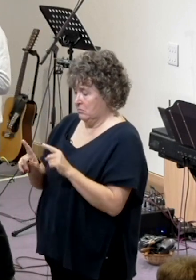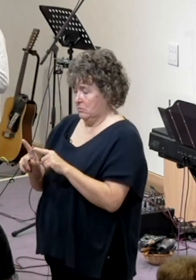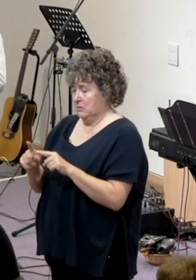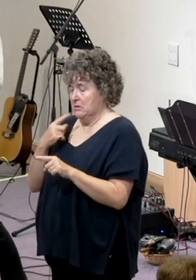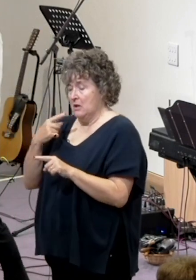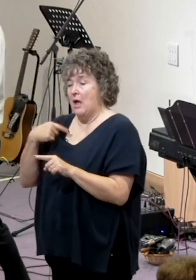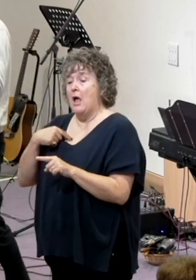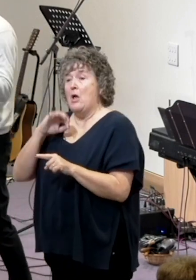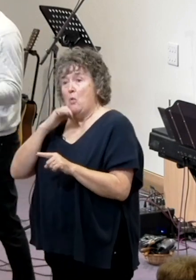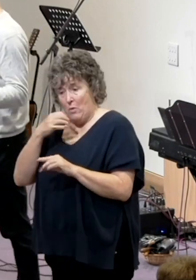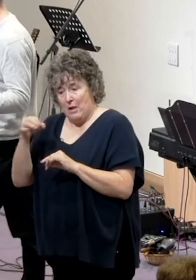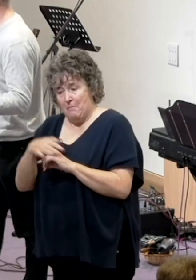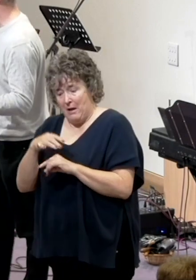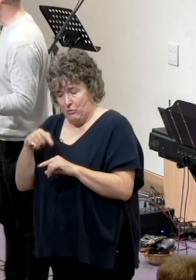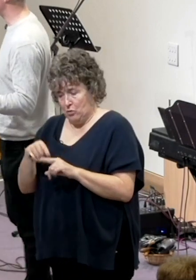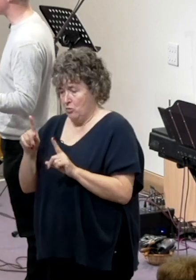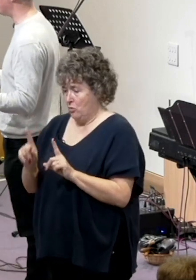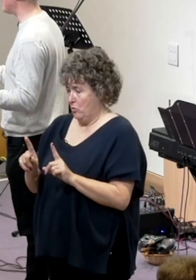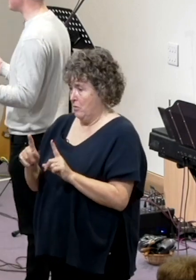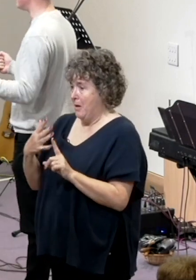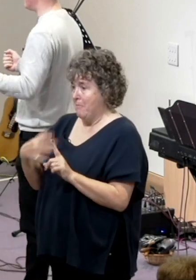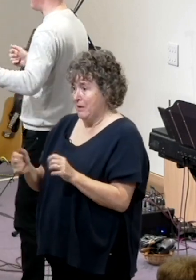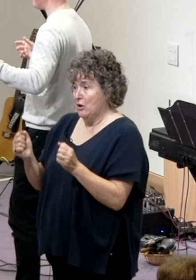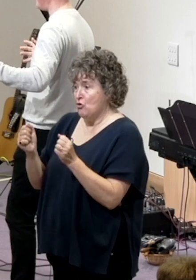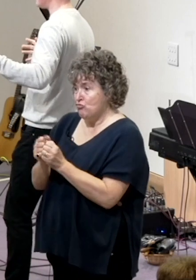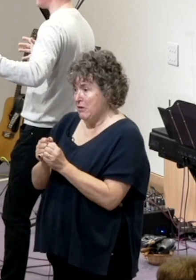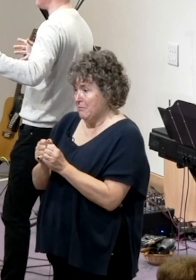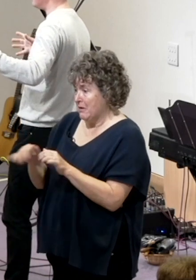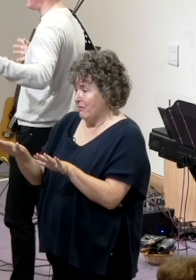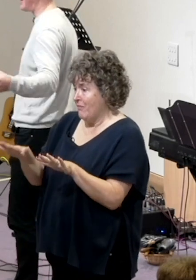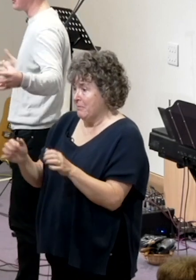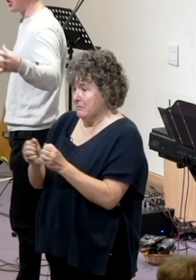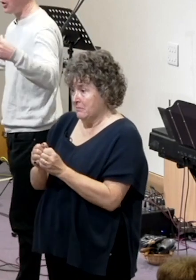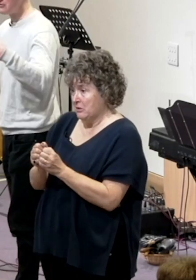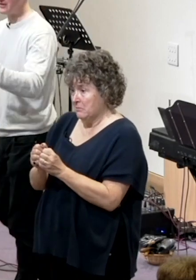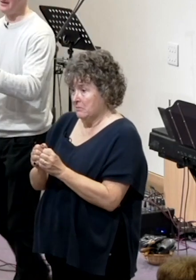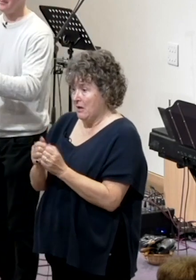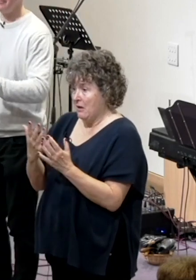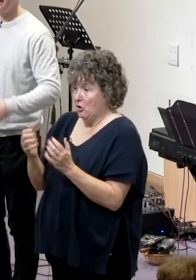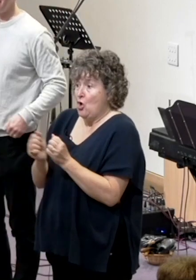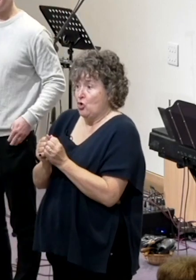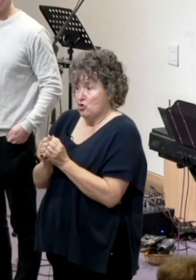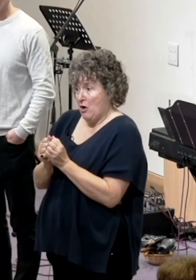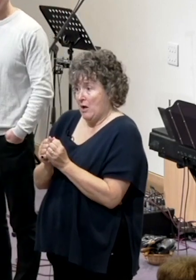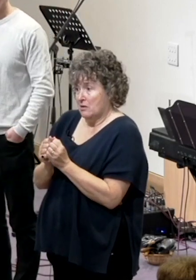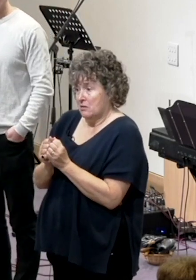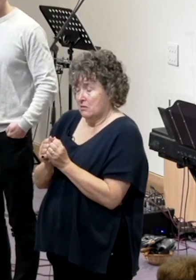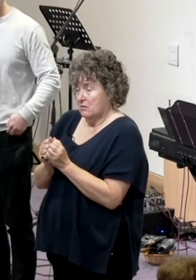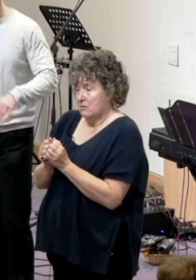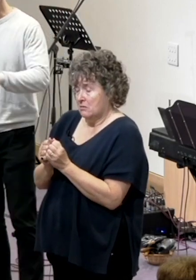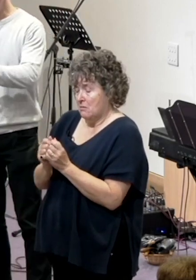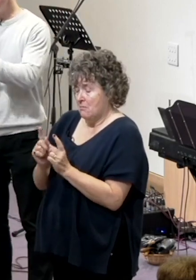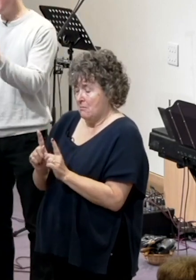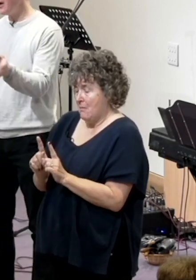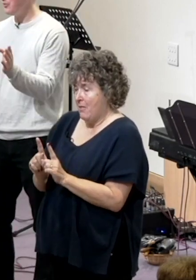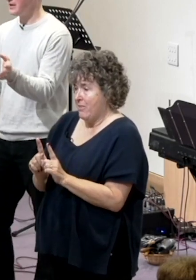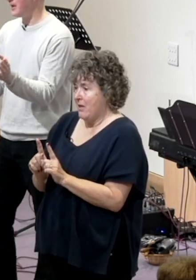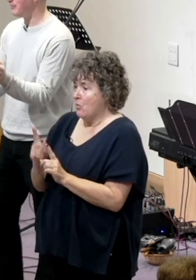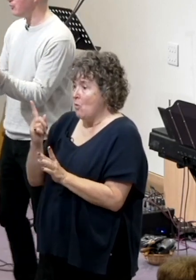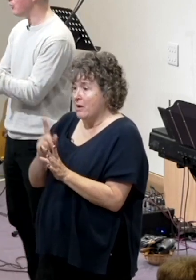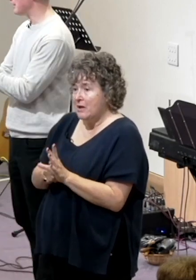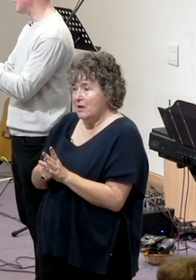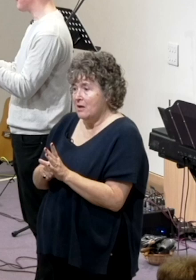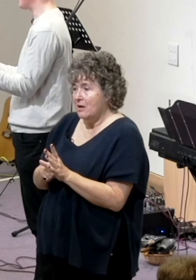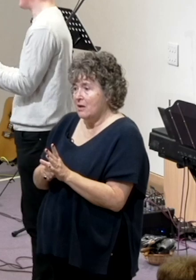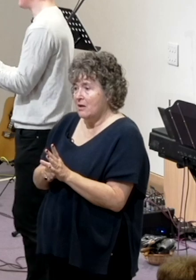other, and a prenuptial agreement was made, and effectively you had a contract of marriage. But then there'd be a year where the